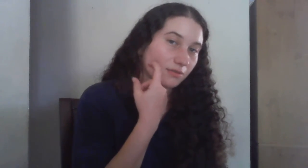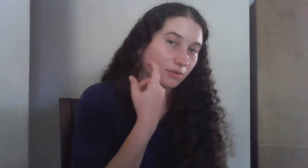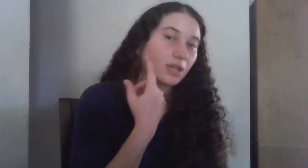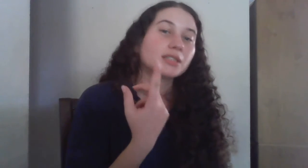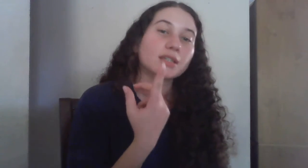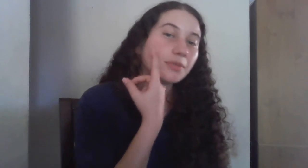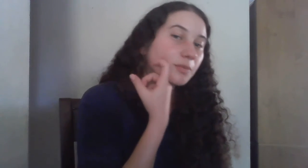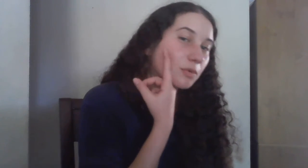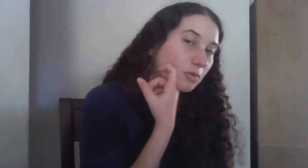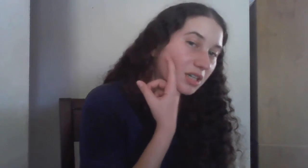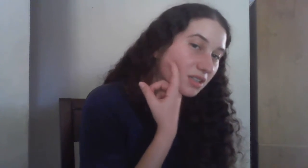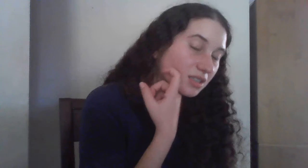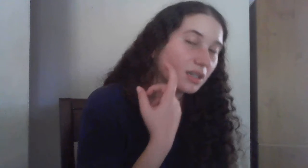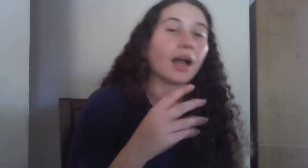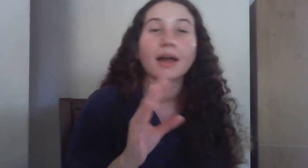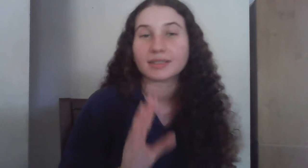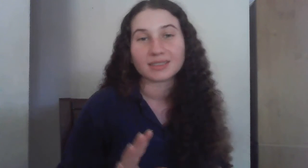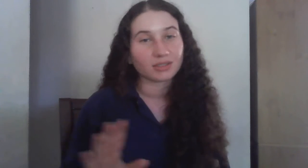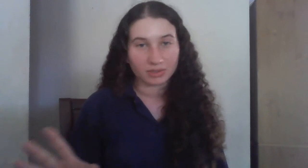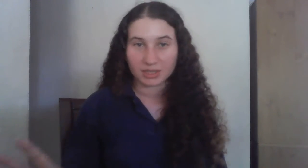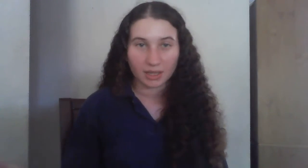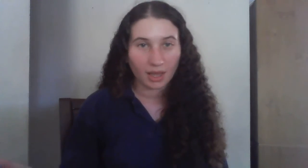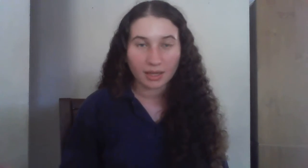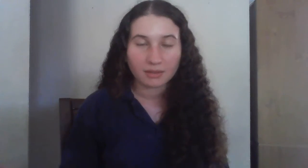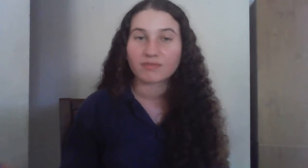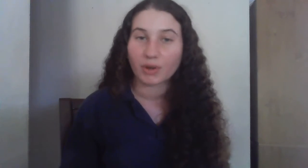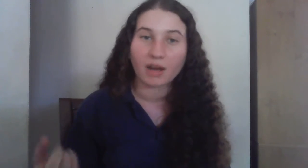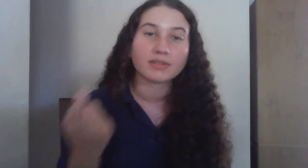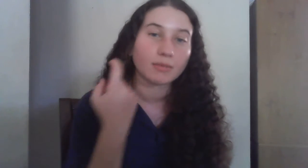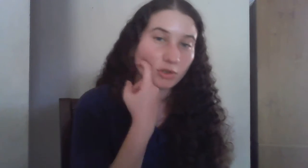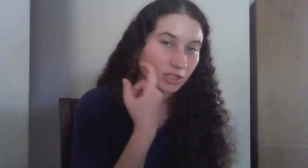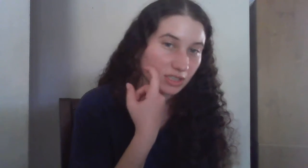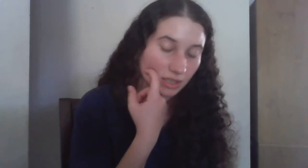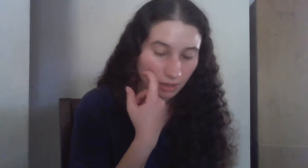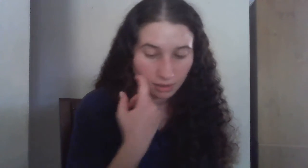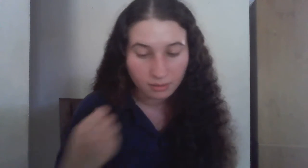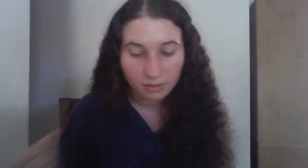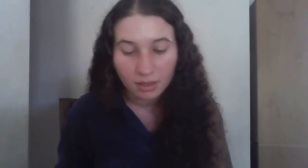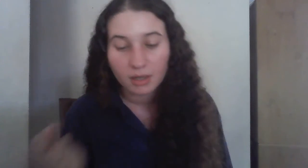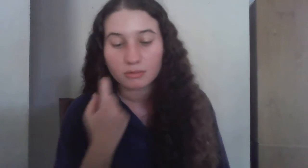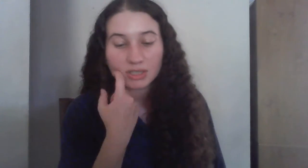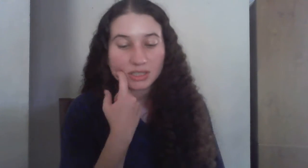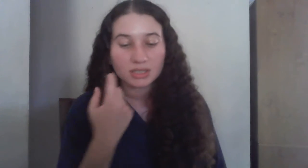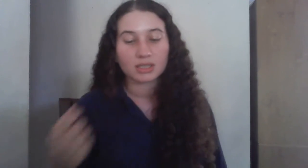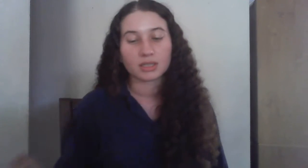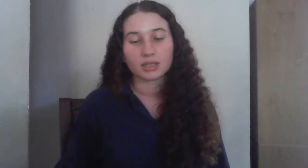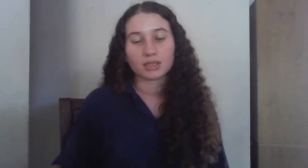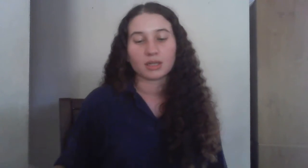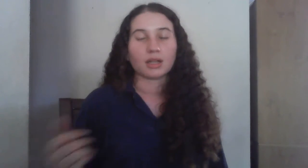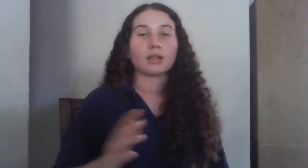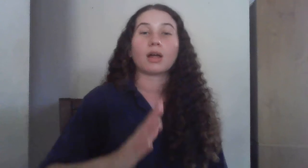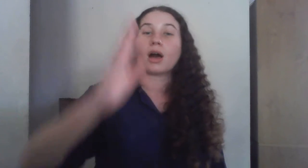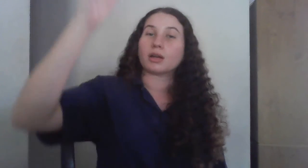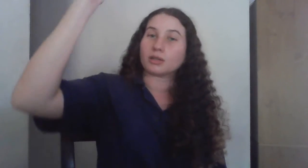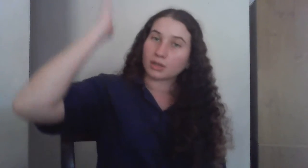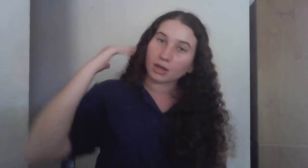for, some people wiggle it. I honestly don't see that very often. I mostly see this. Recently, long